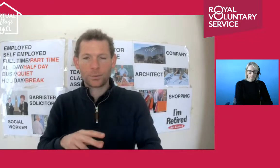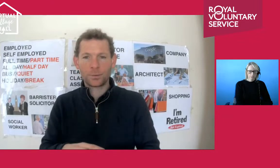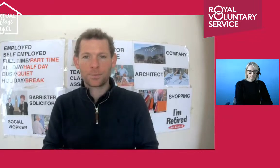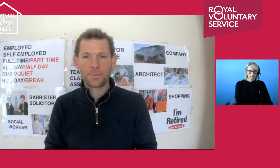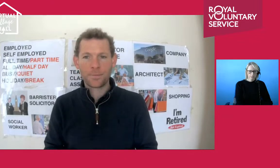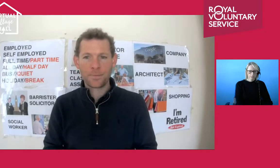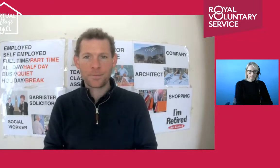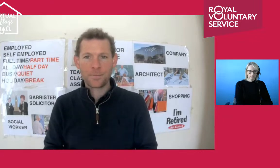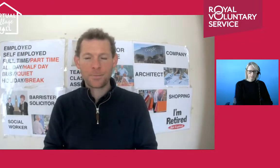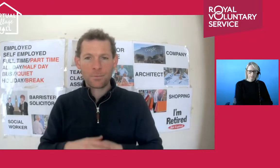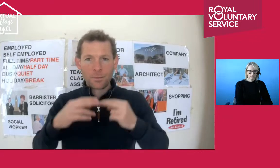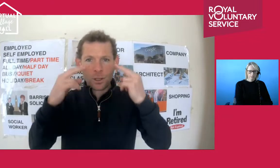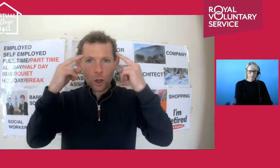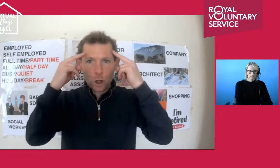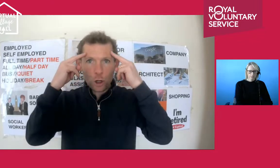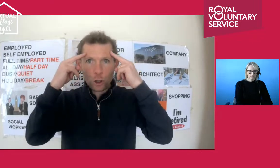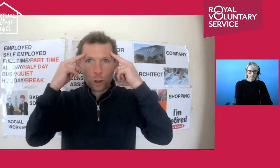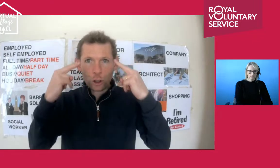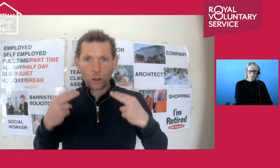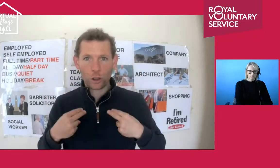doctor,